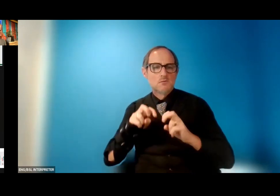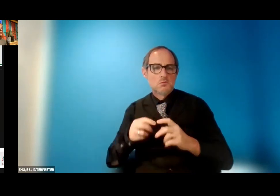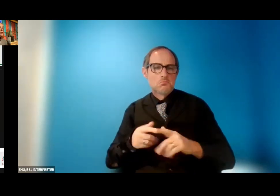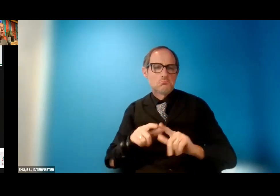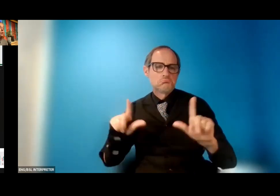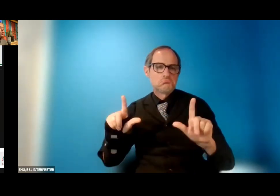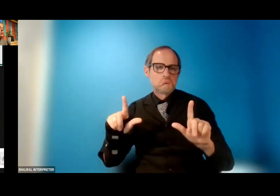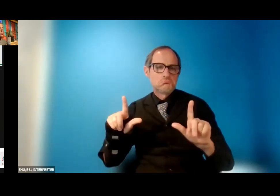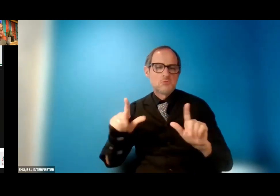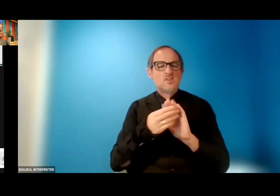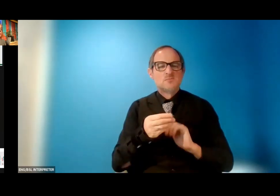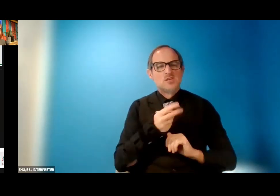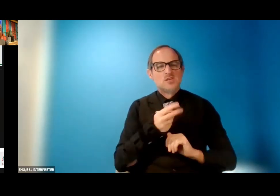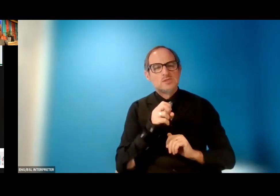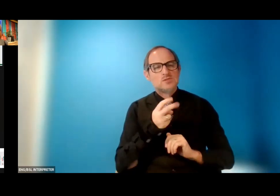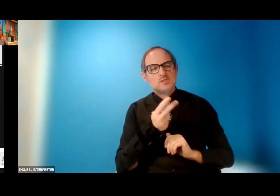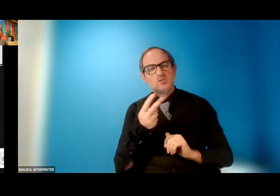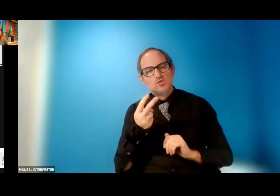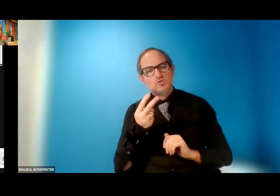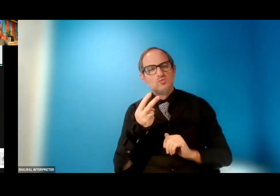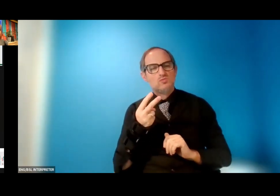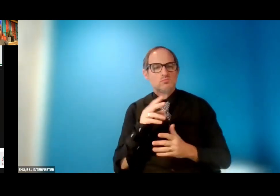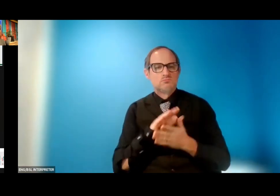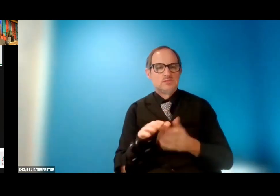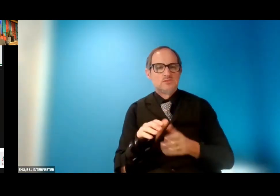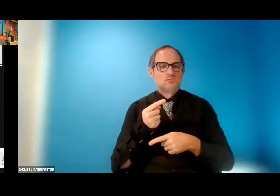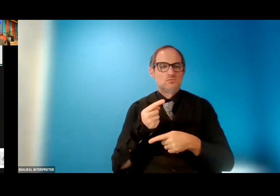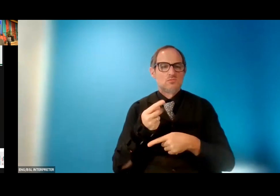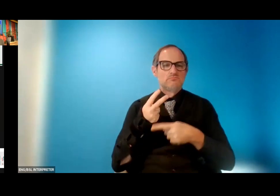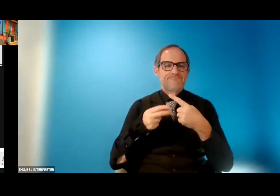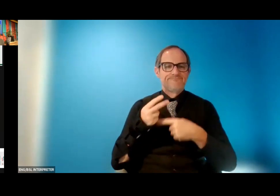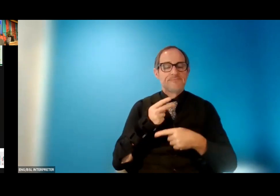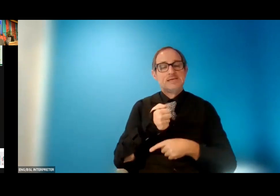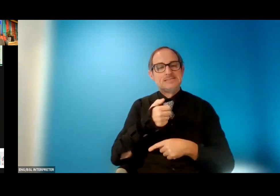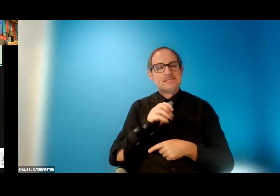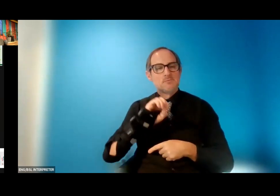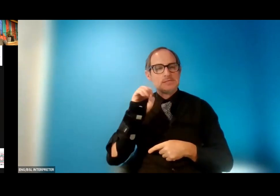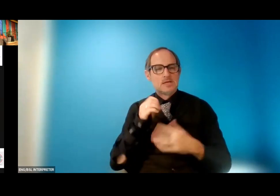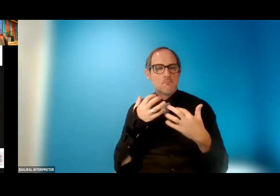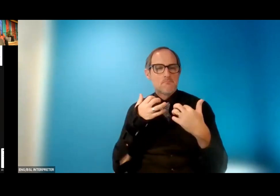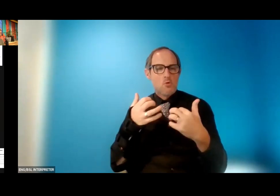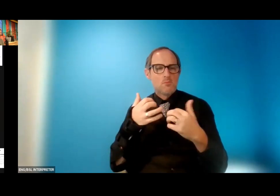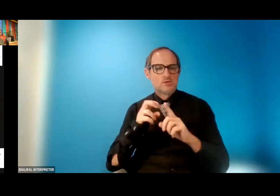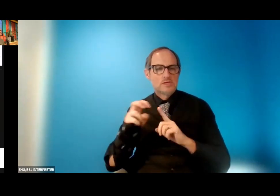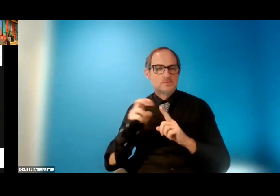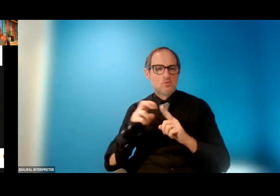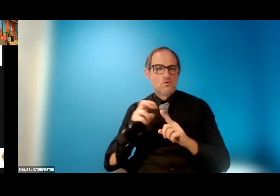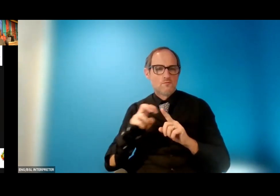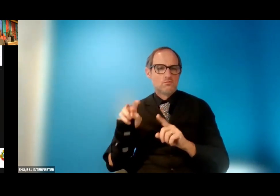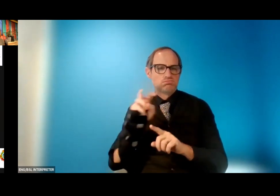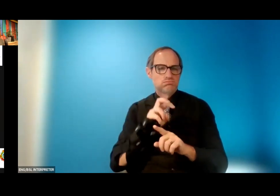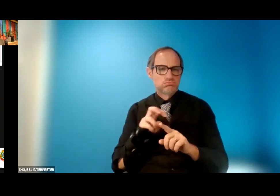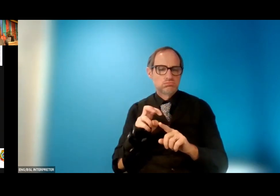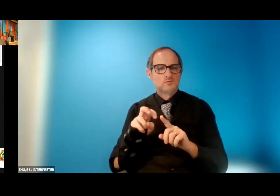2022, 60% of all journeys were made by public transport. So if we do this for all 4 lenses and for all dimensions